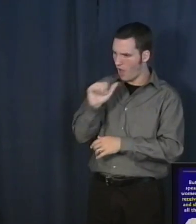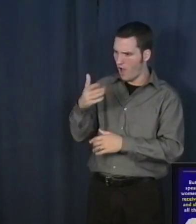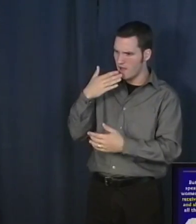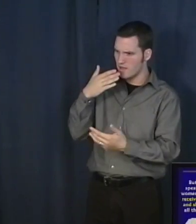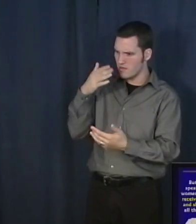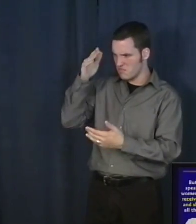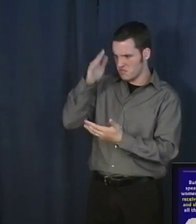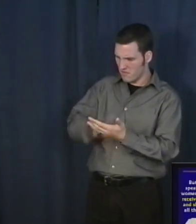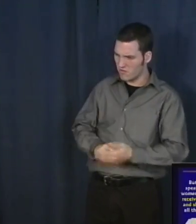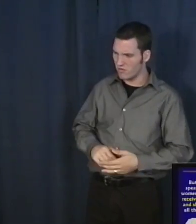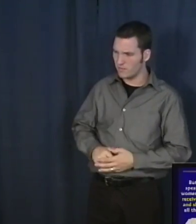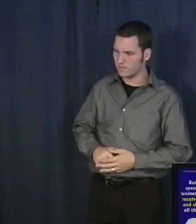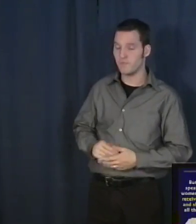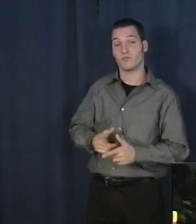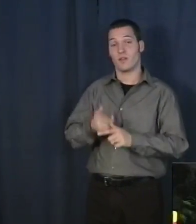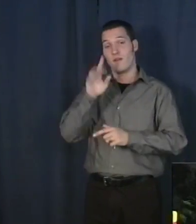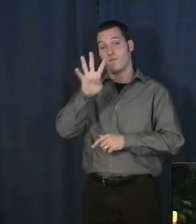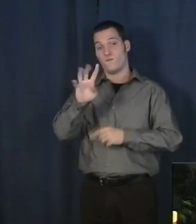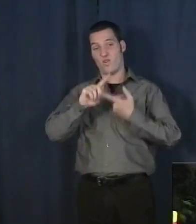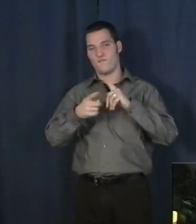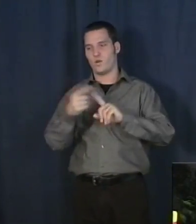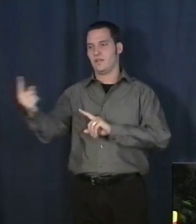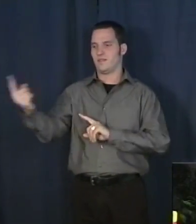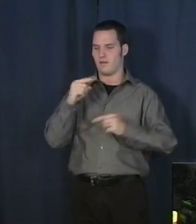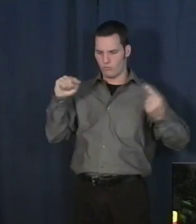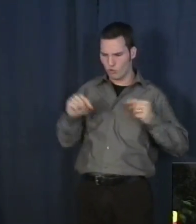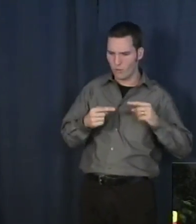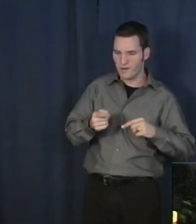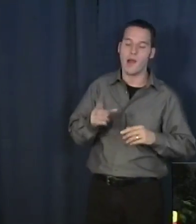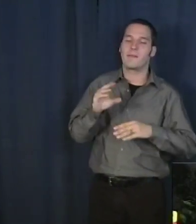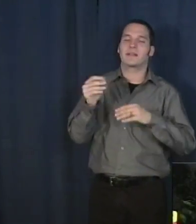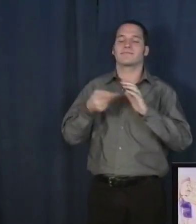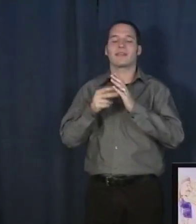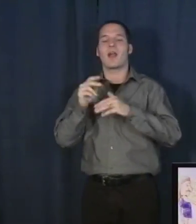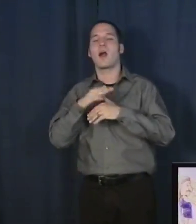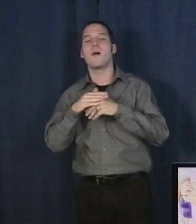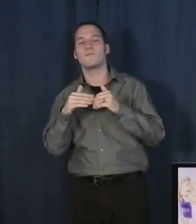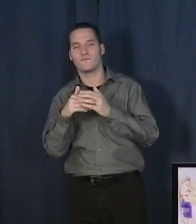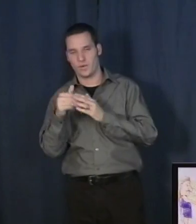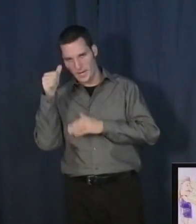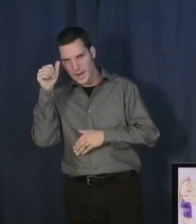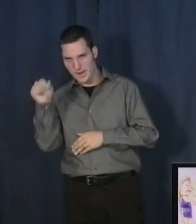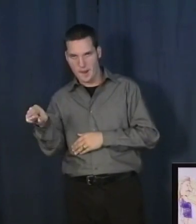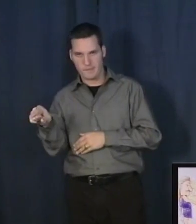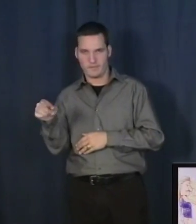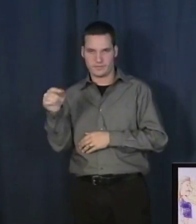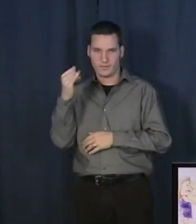with his lips in all of this. But then his 4 friends came to torment him, or to comfort him, I mean.